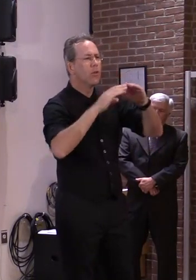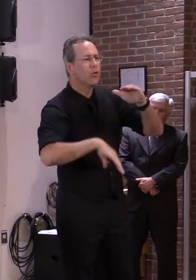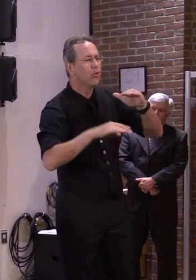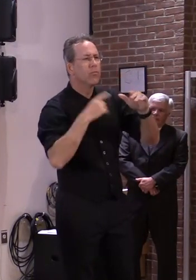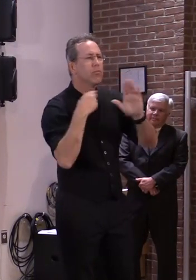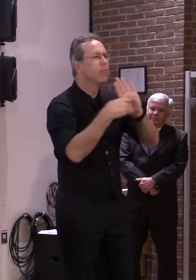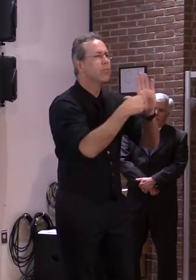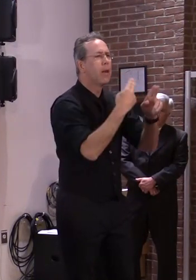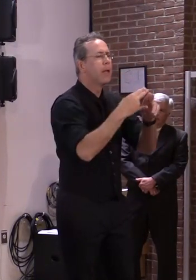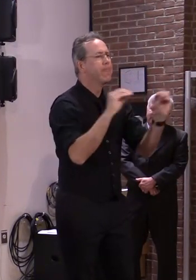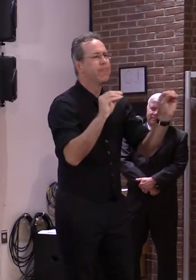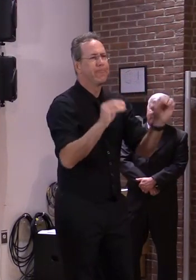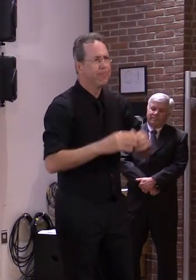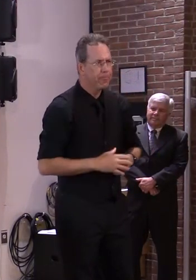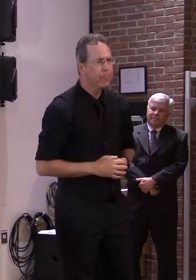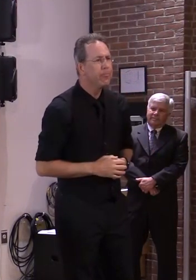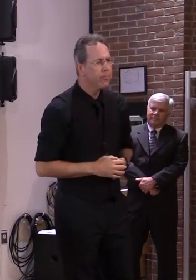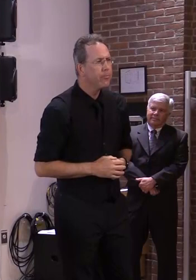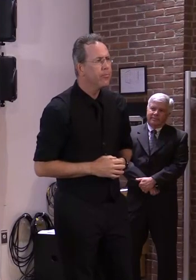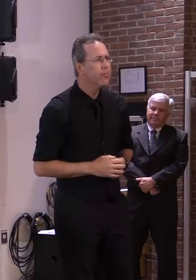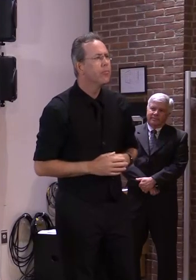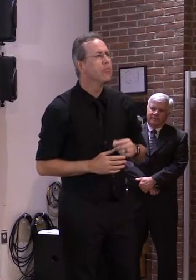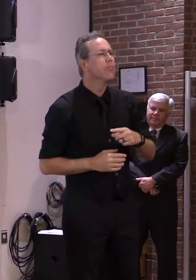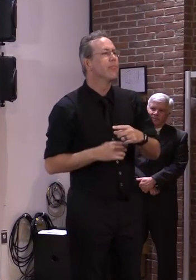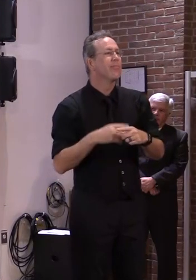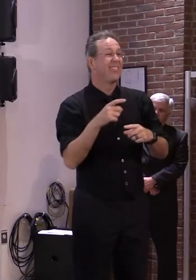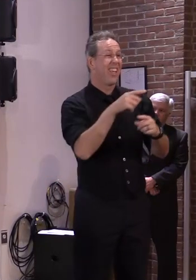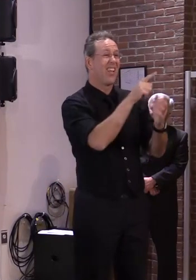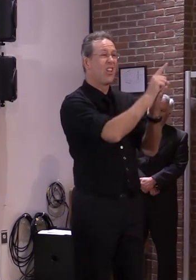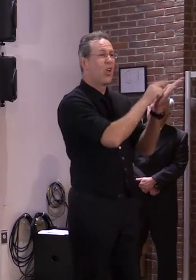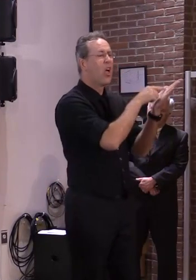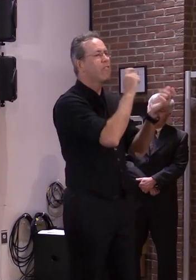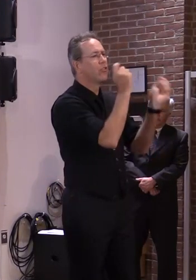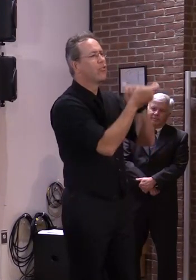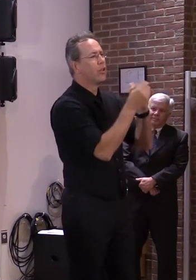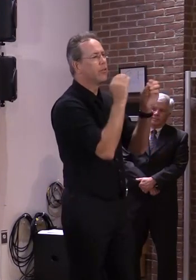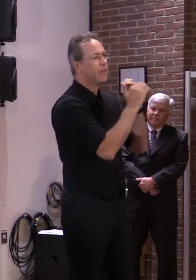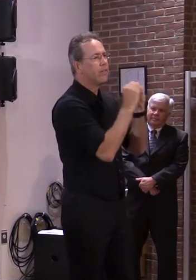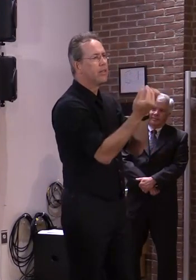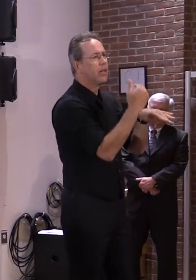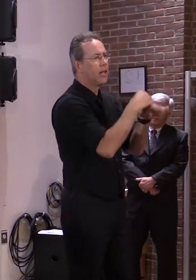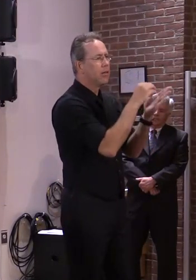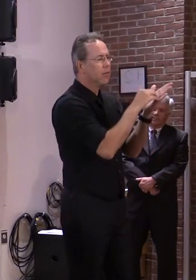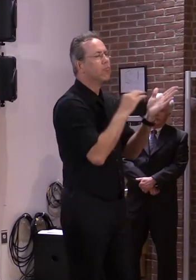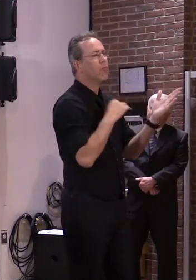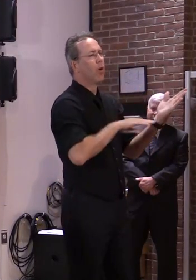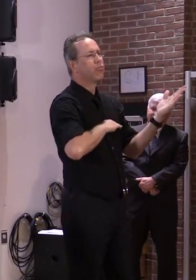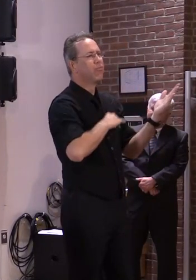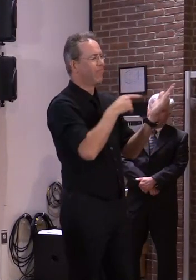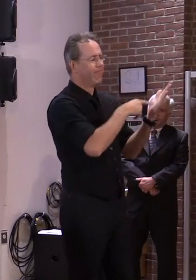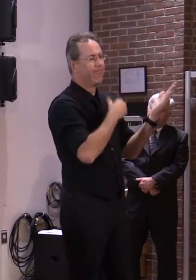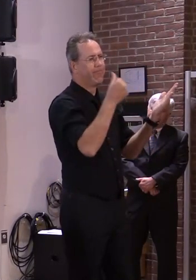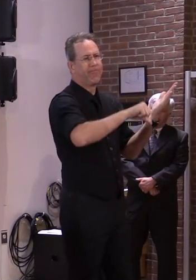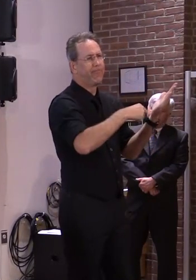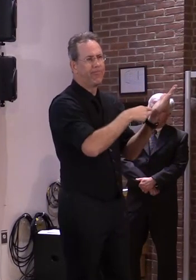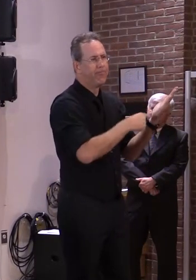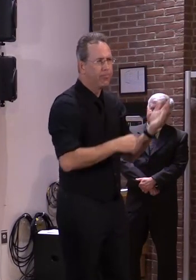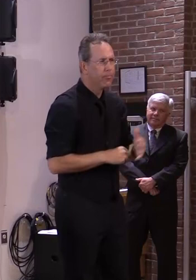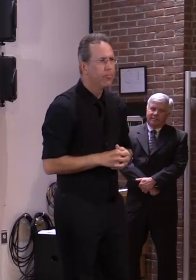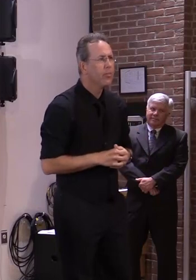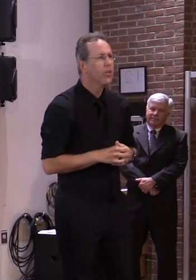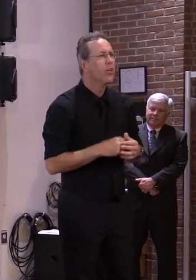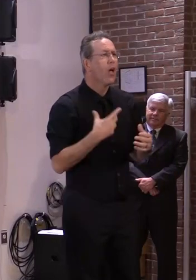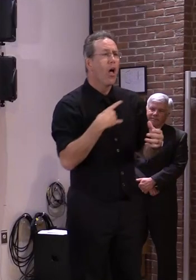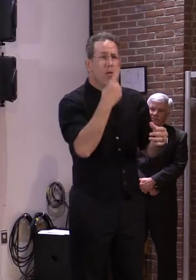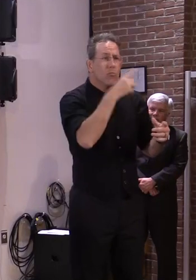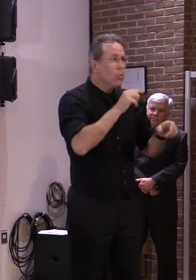on what the legislature does. They'll be back and whether they seek to override it or work with us to provide clarity. I